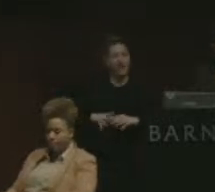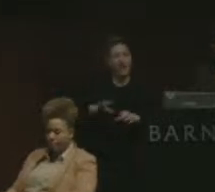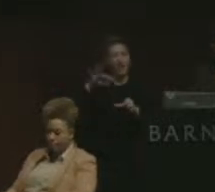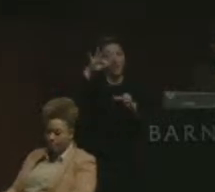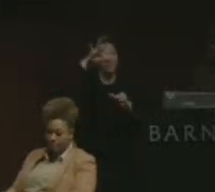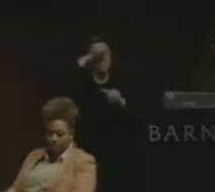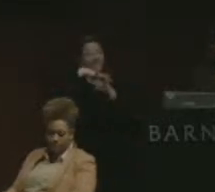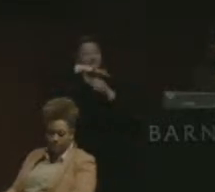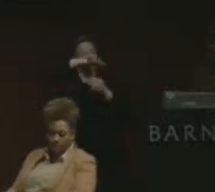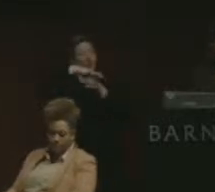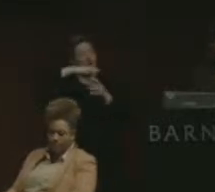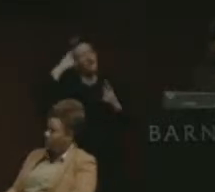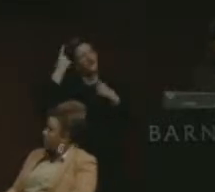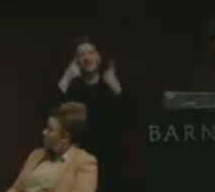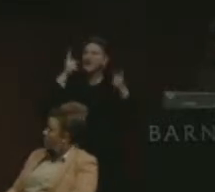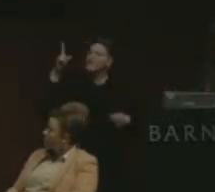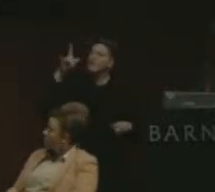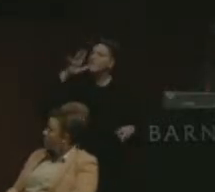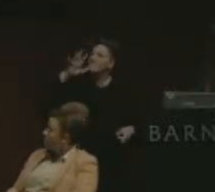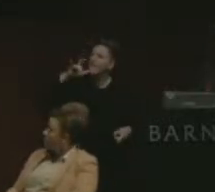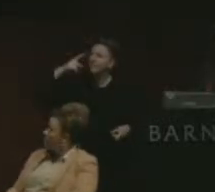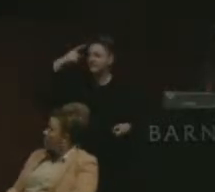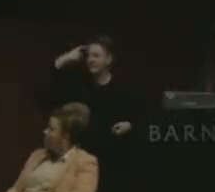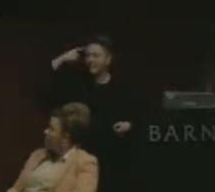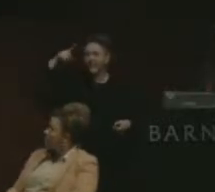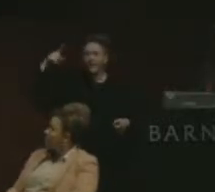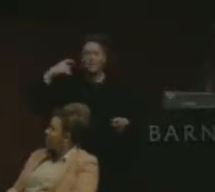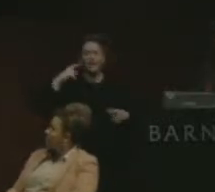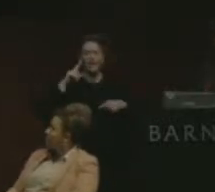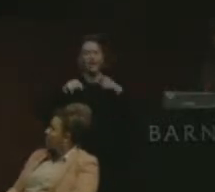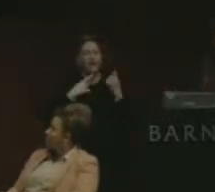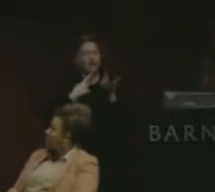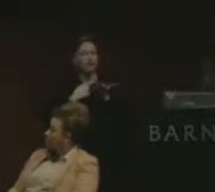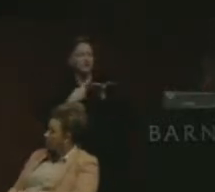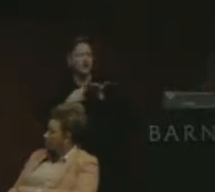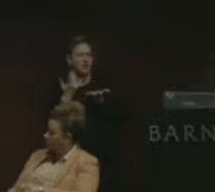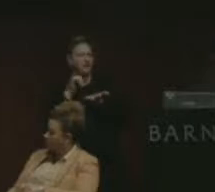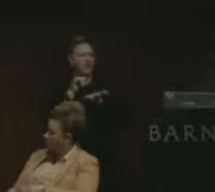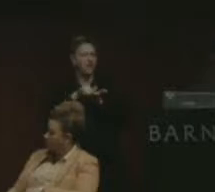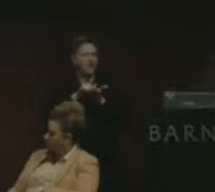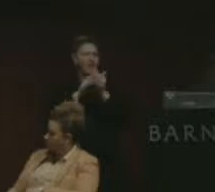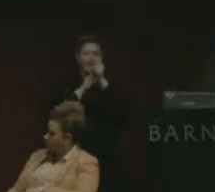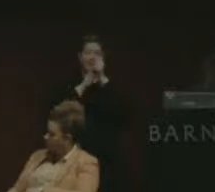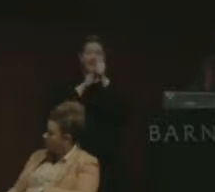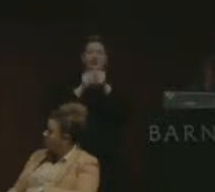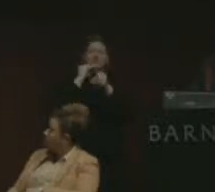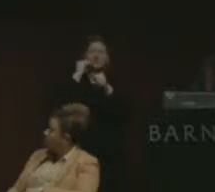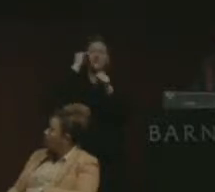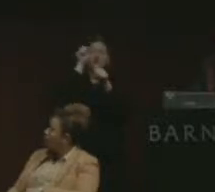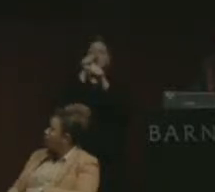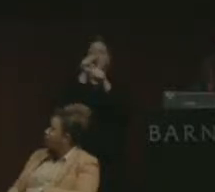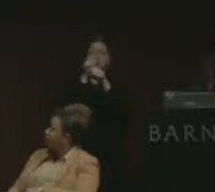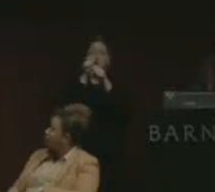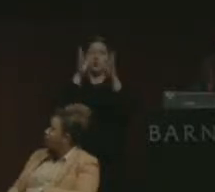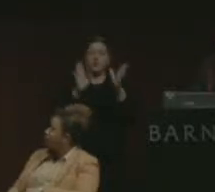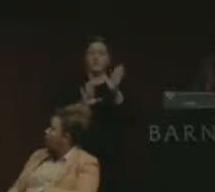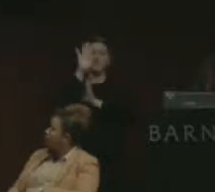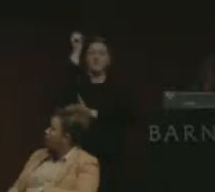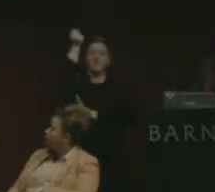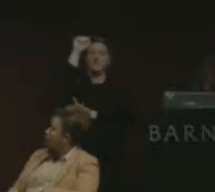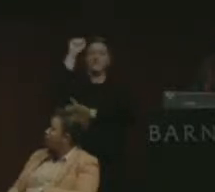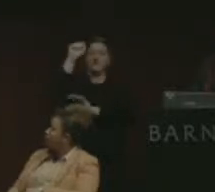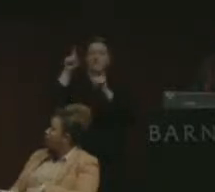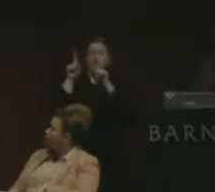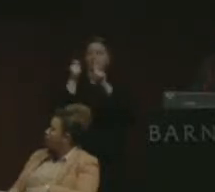said, think of your mothers. Think of your mothers when you're making this vote. And in fact, the leader of the domestic worker movement